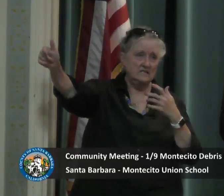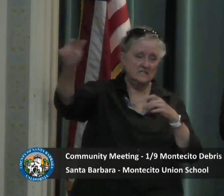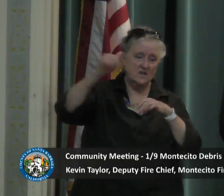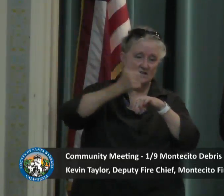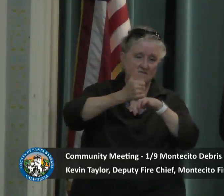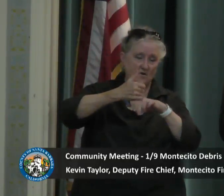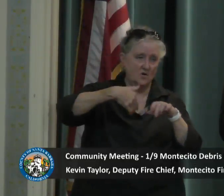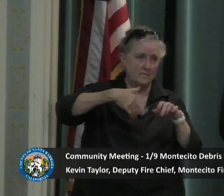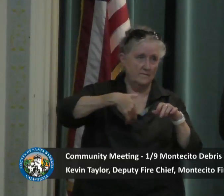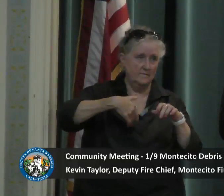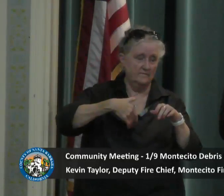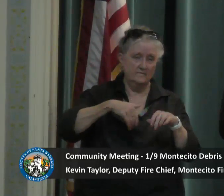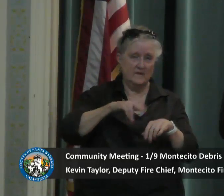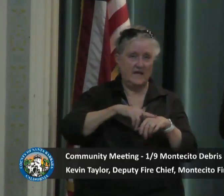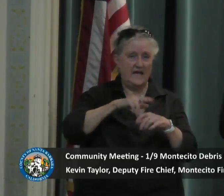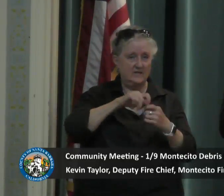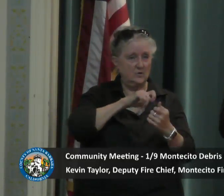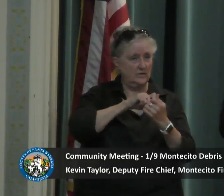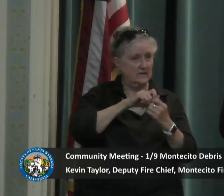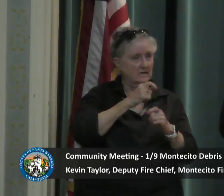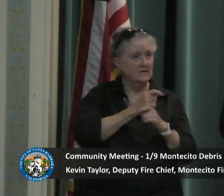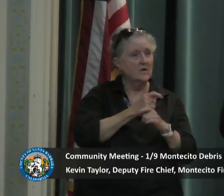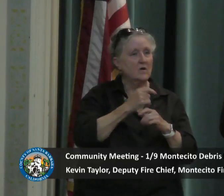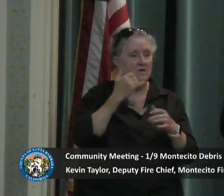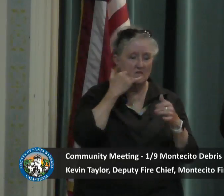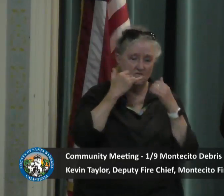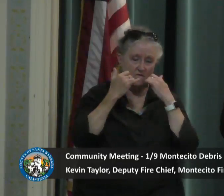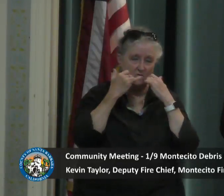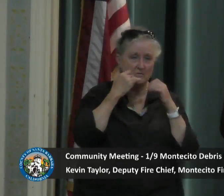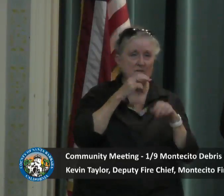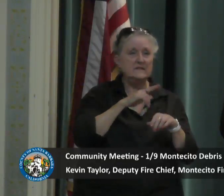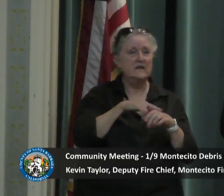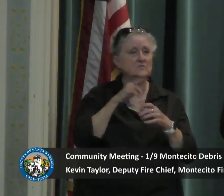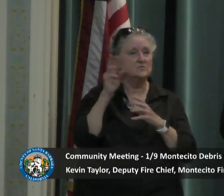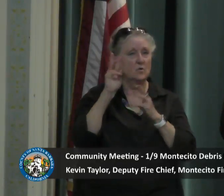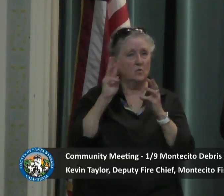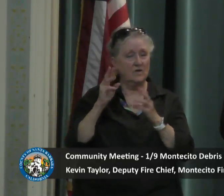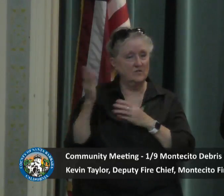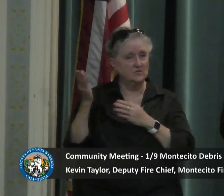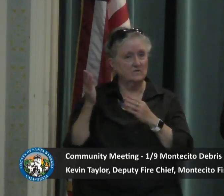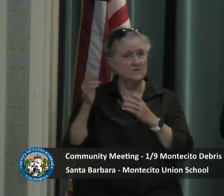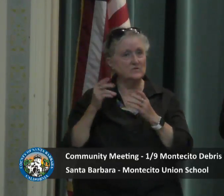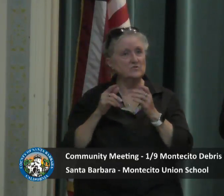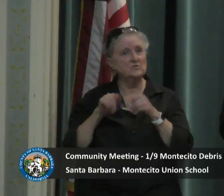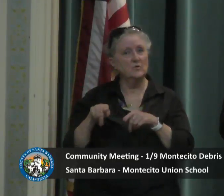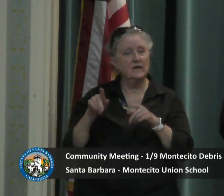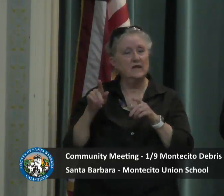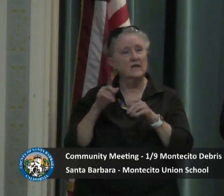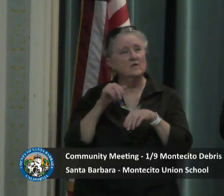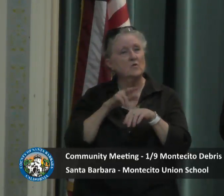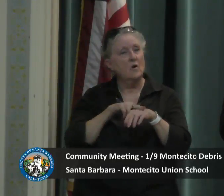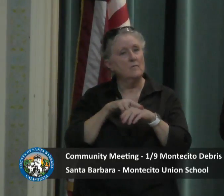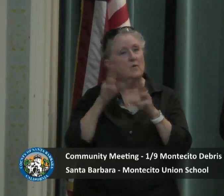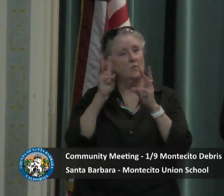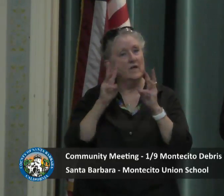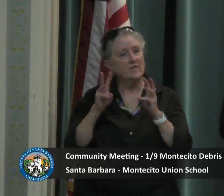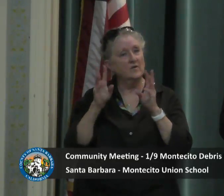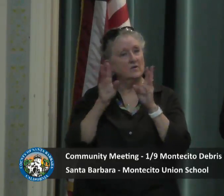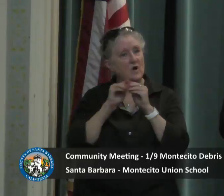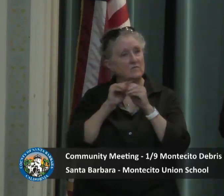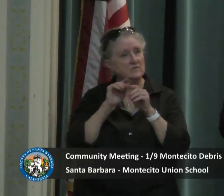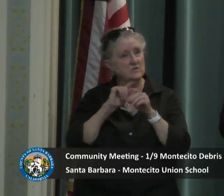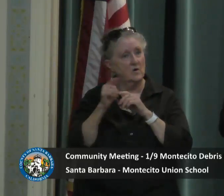very accurate. We were on the phone with the National Weather Service during a normal weather conference call today at